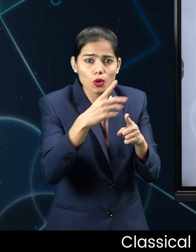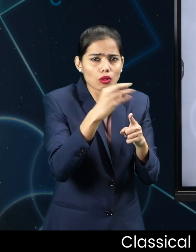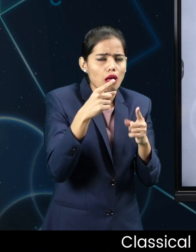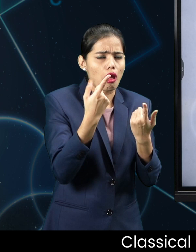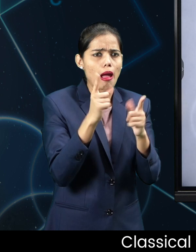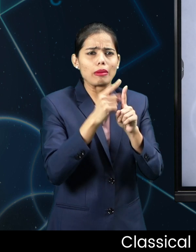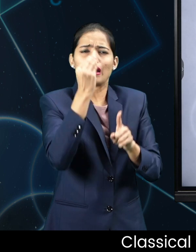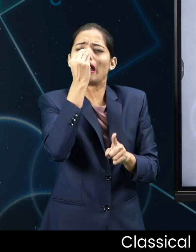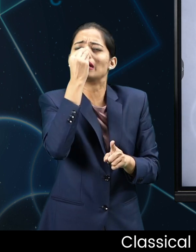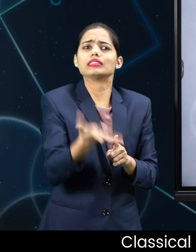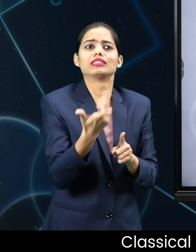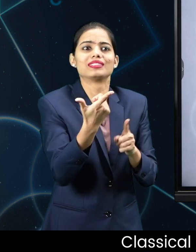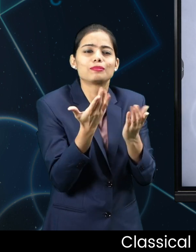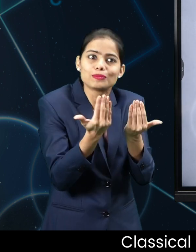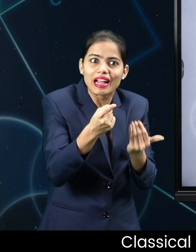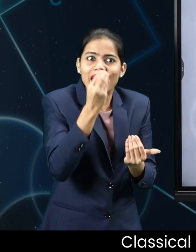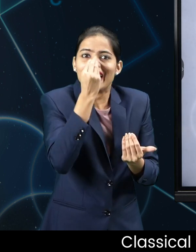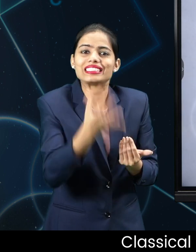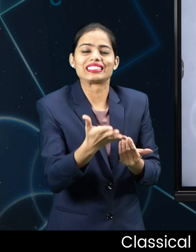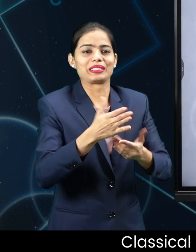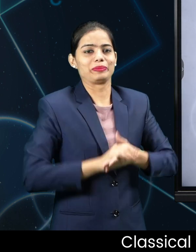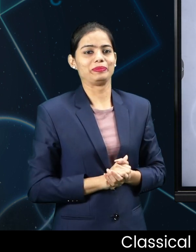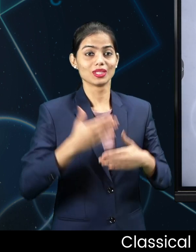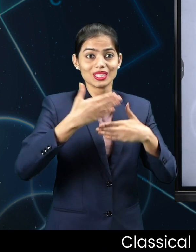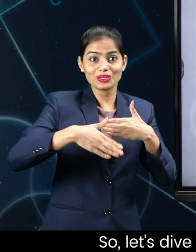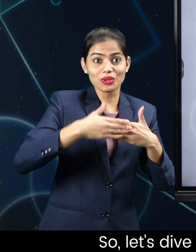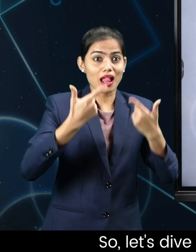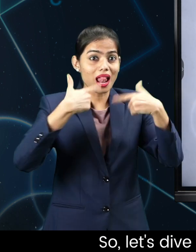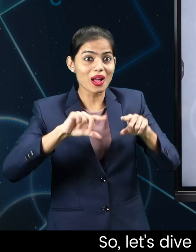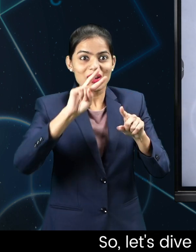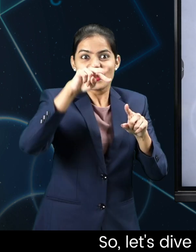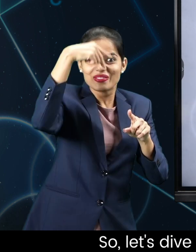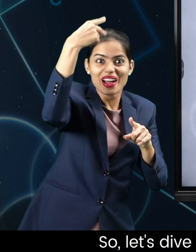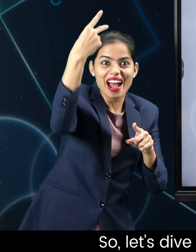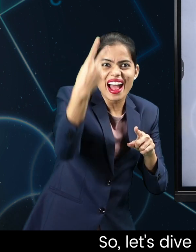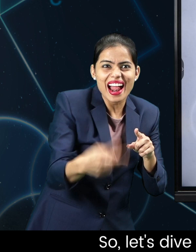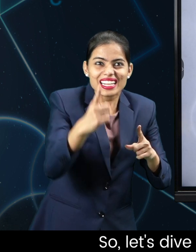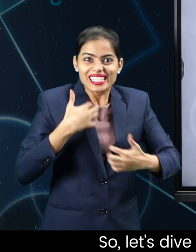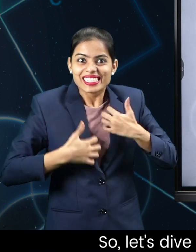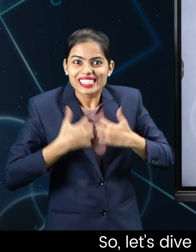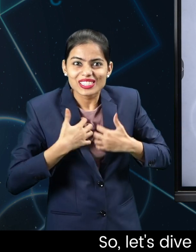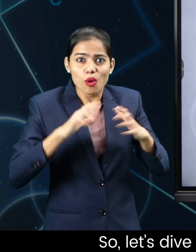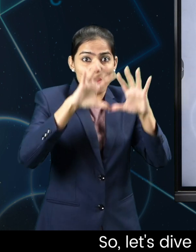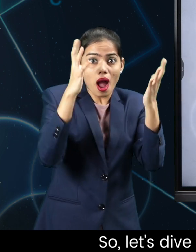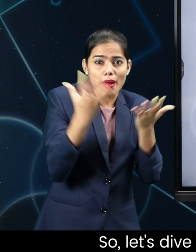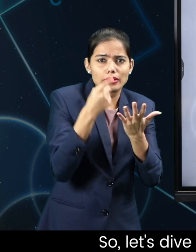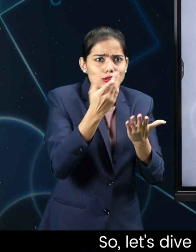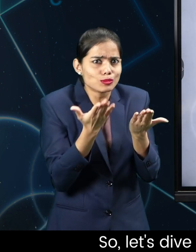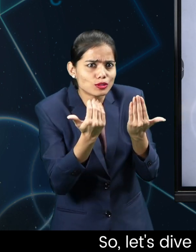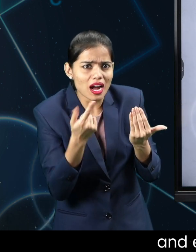classical probability and empirical probability. So, let's dive into the fascinating world